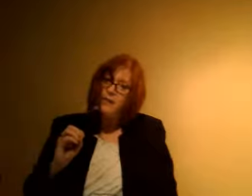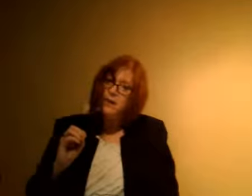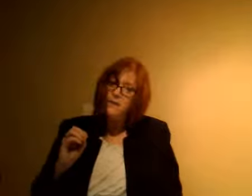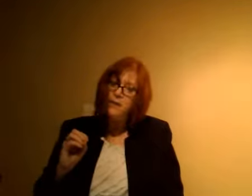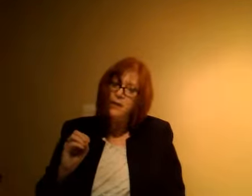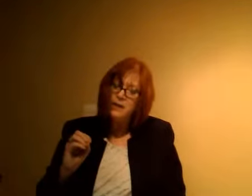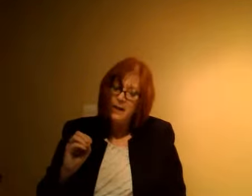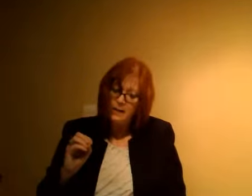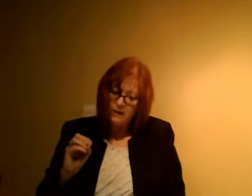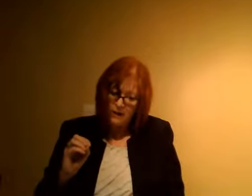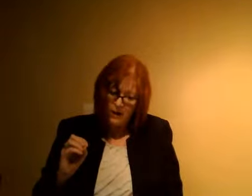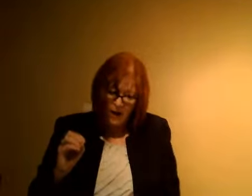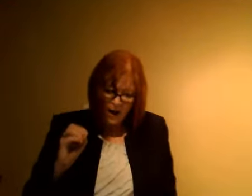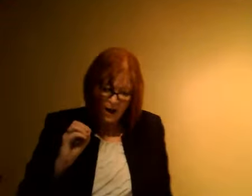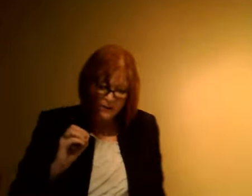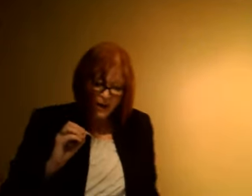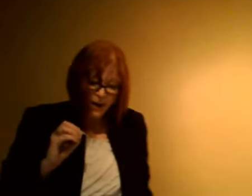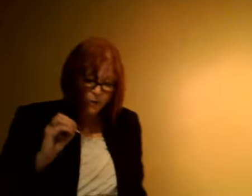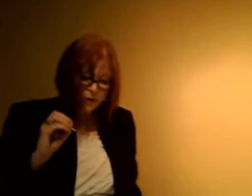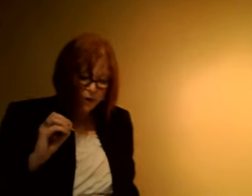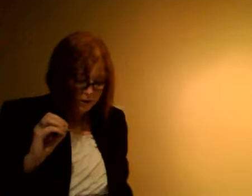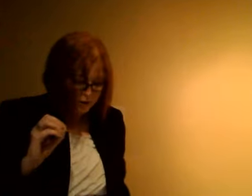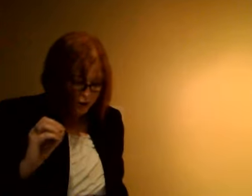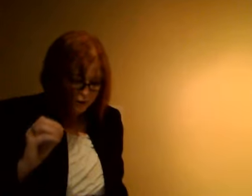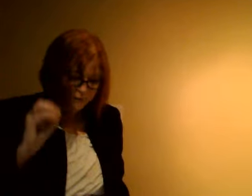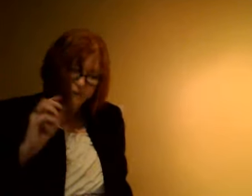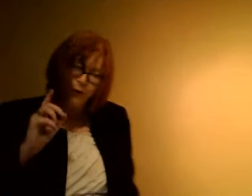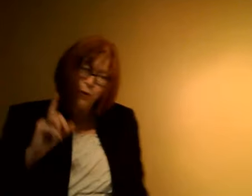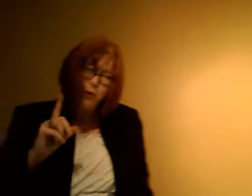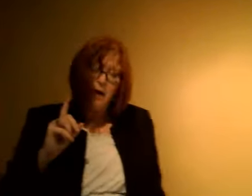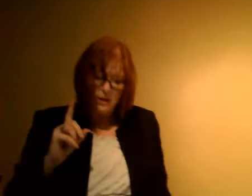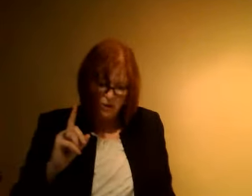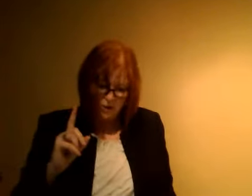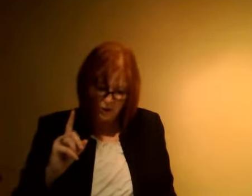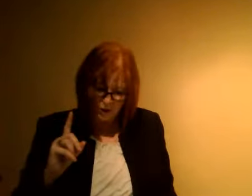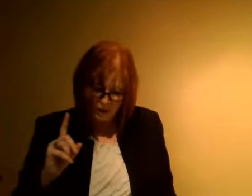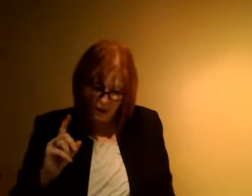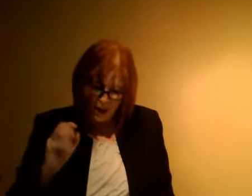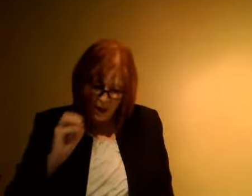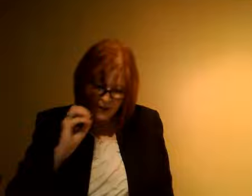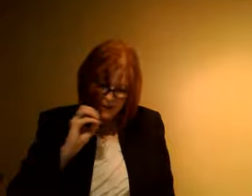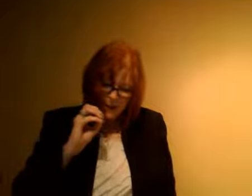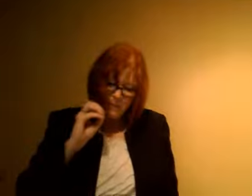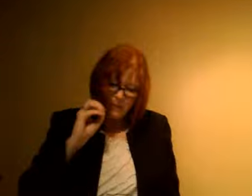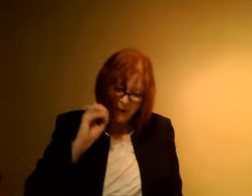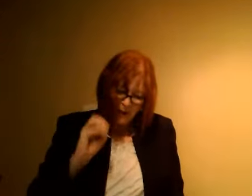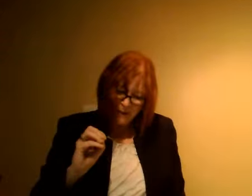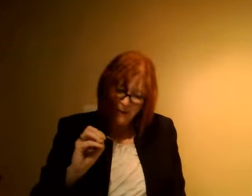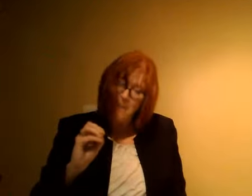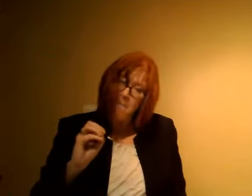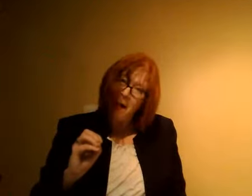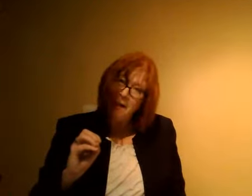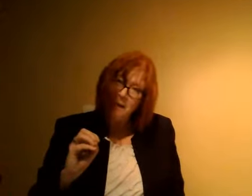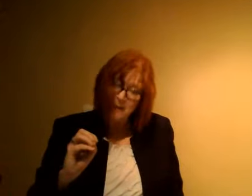Clarity of understanding allows us to first consciously examine any